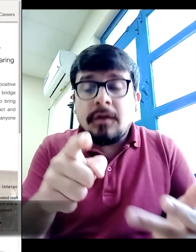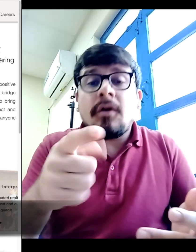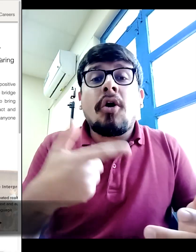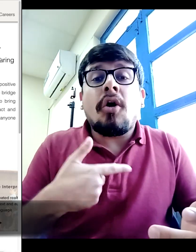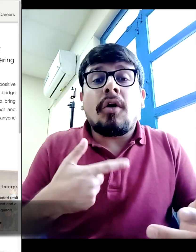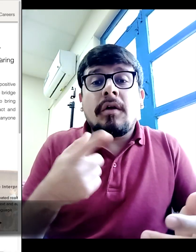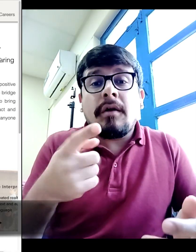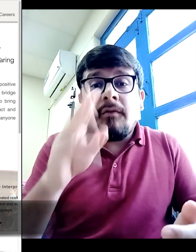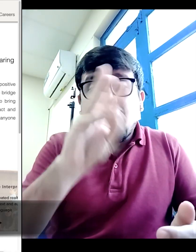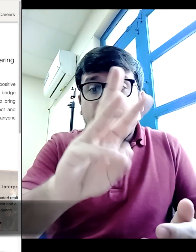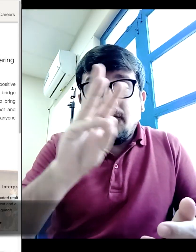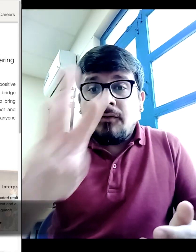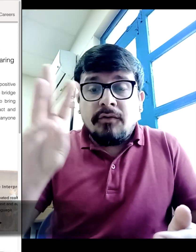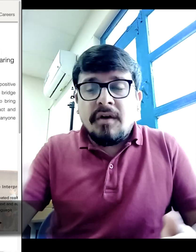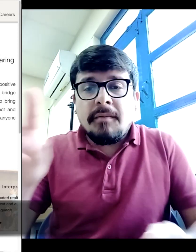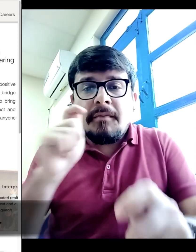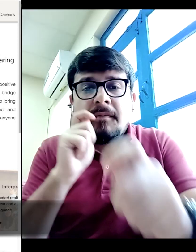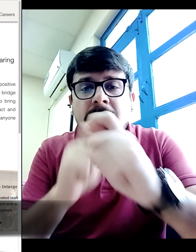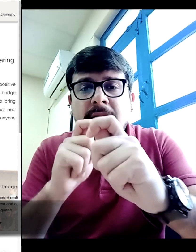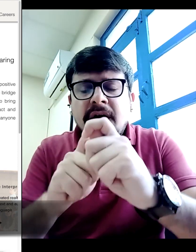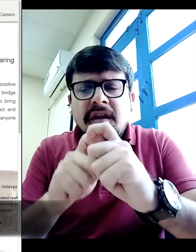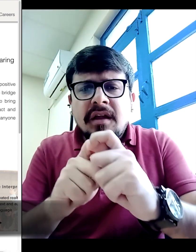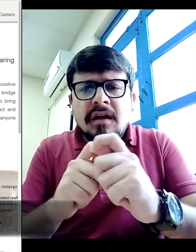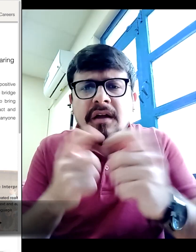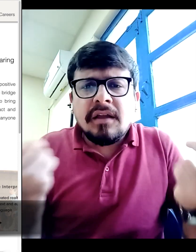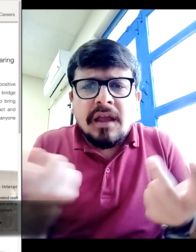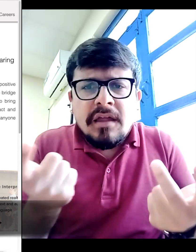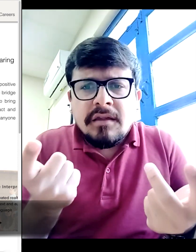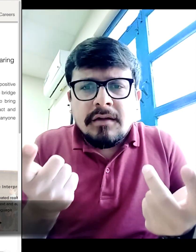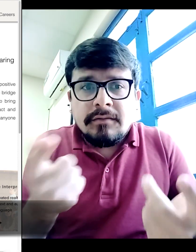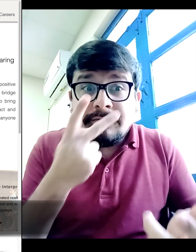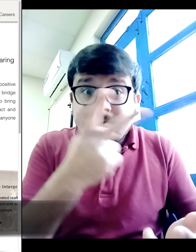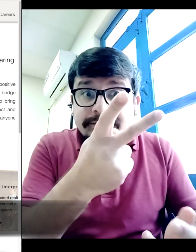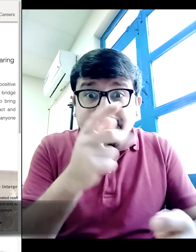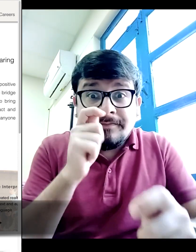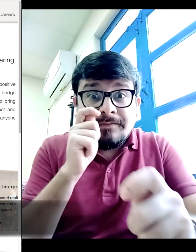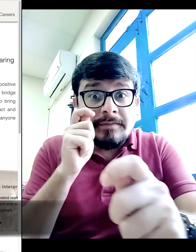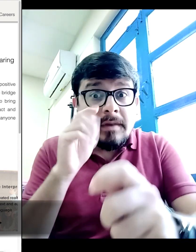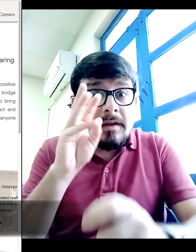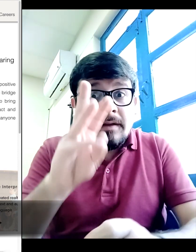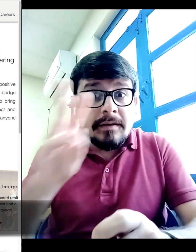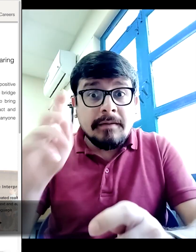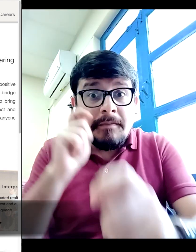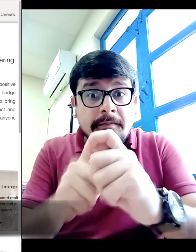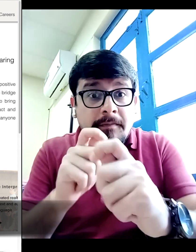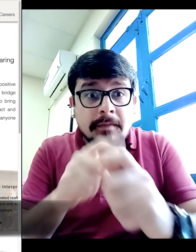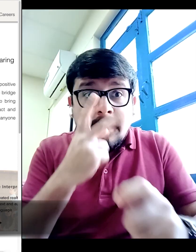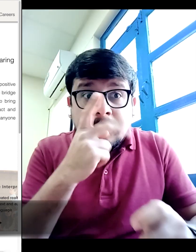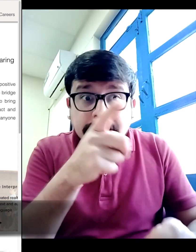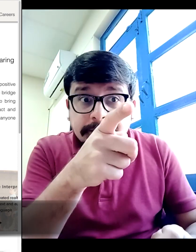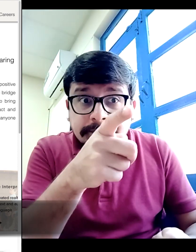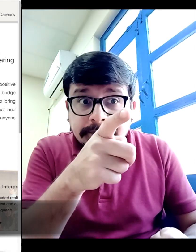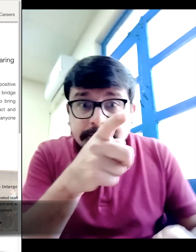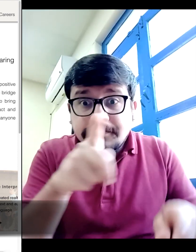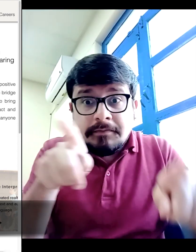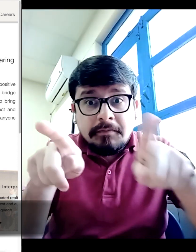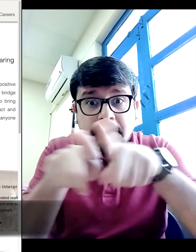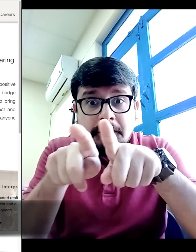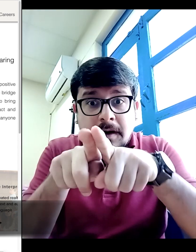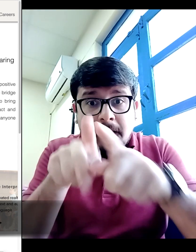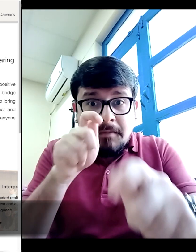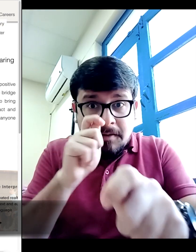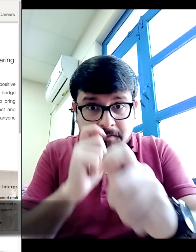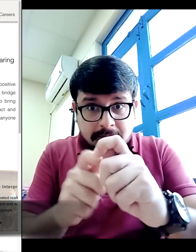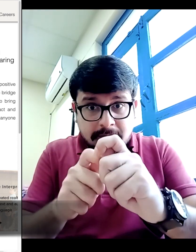can create content. You will learn how to create a logo. You will